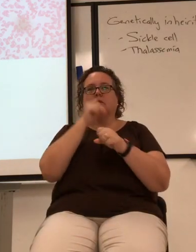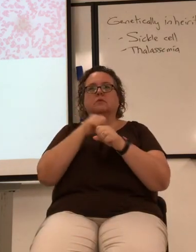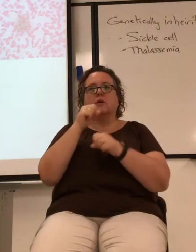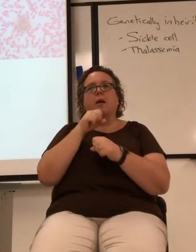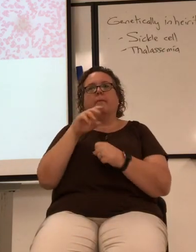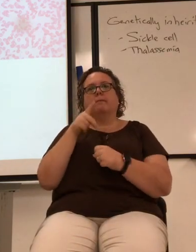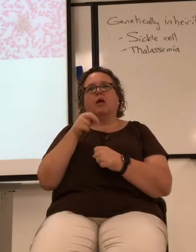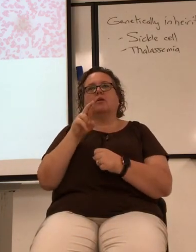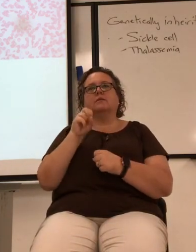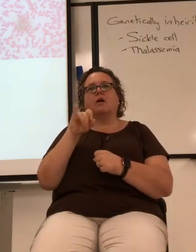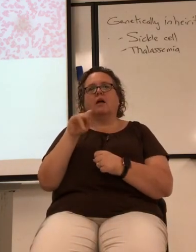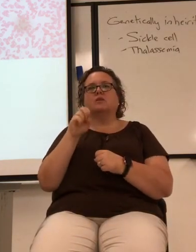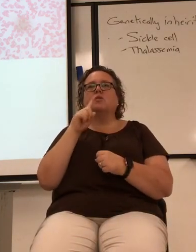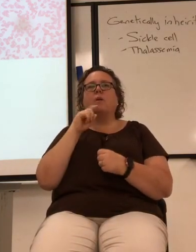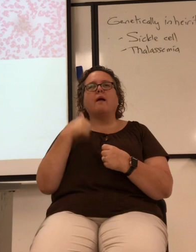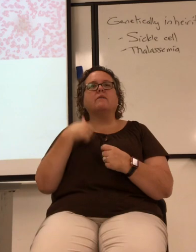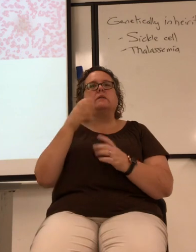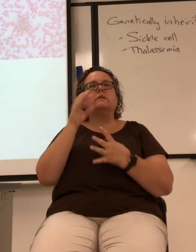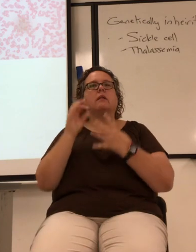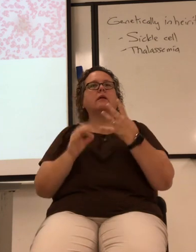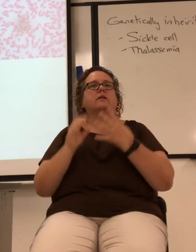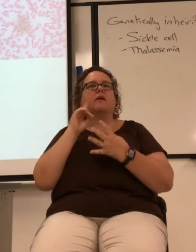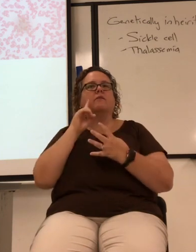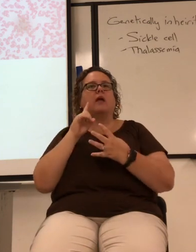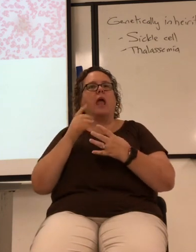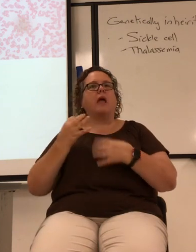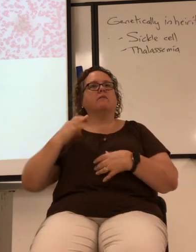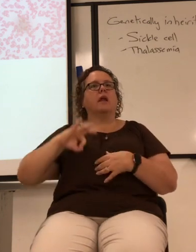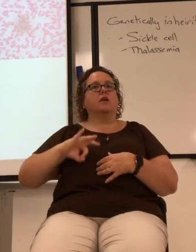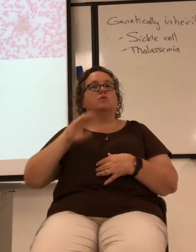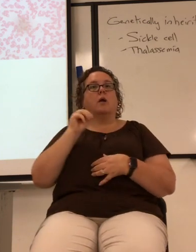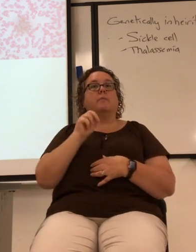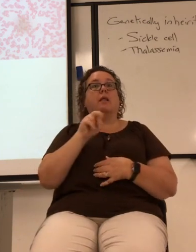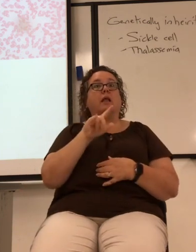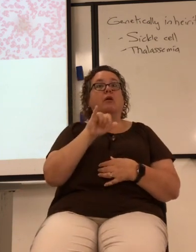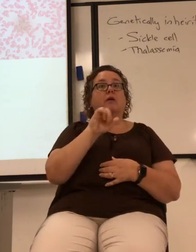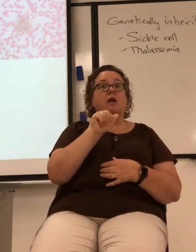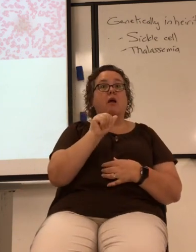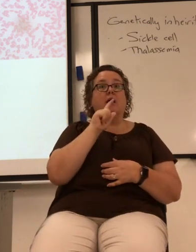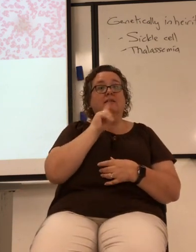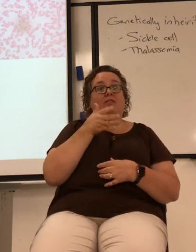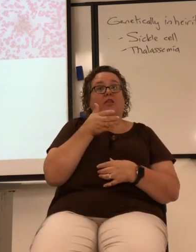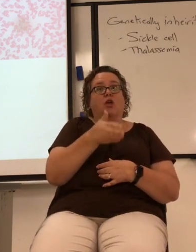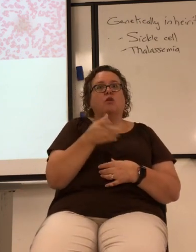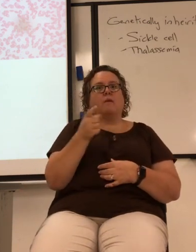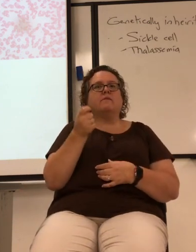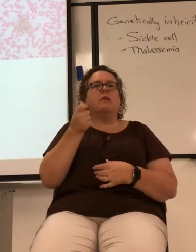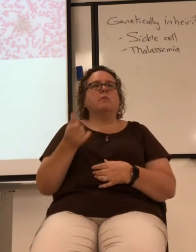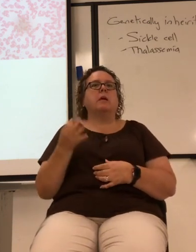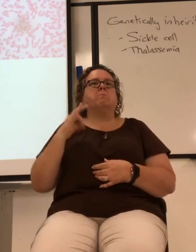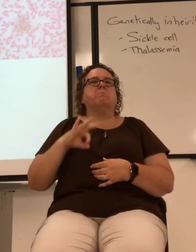selective advantage in areas where malaria is present. Okay.